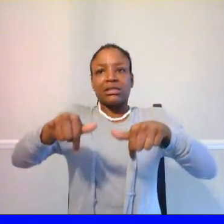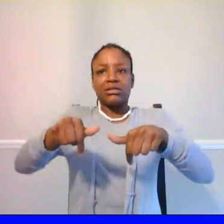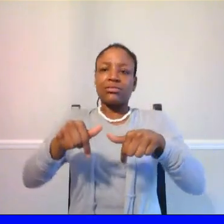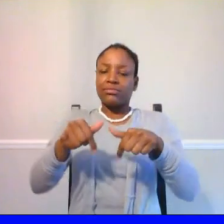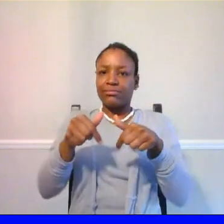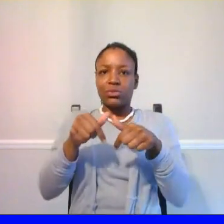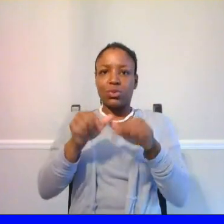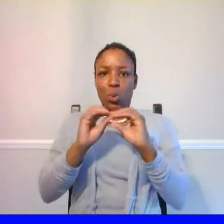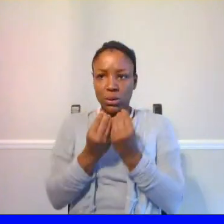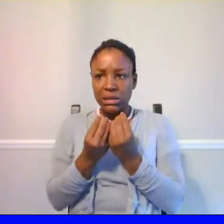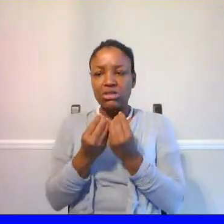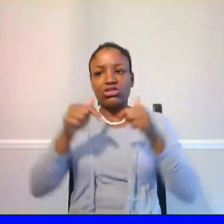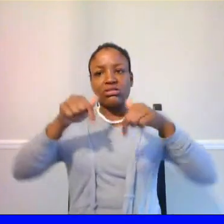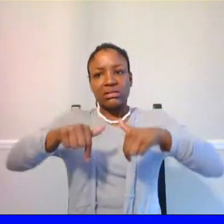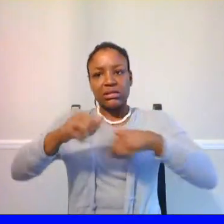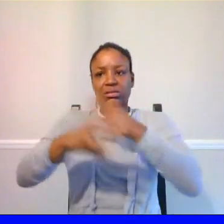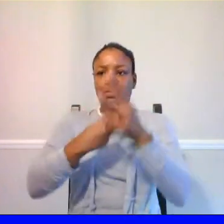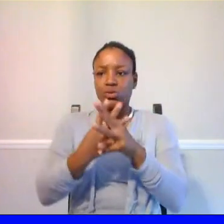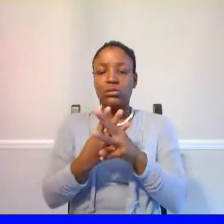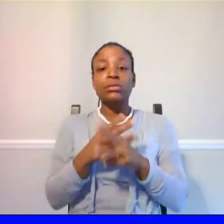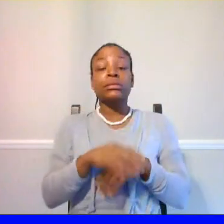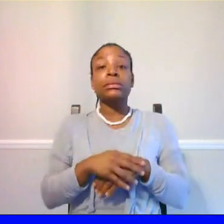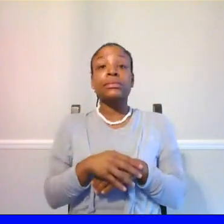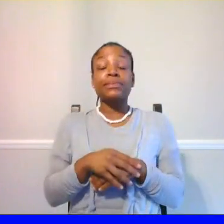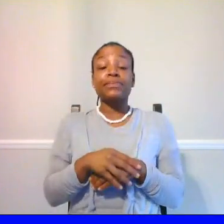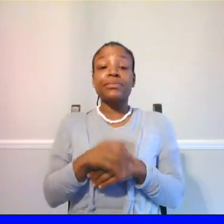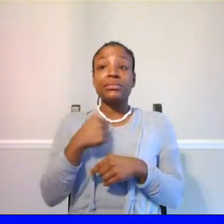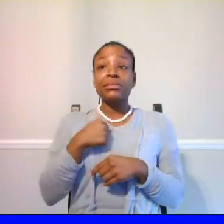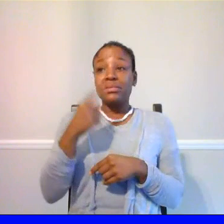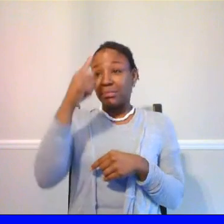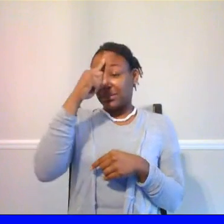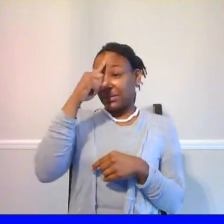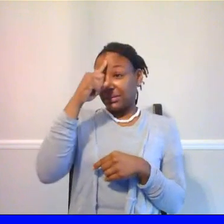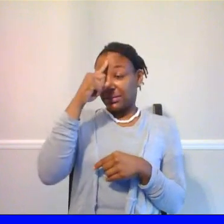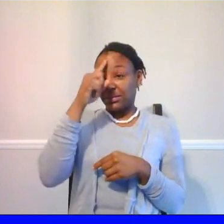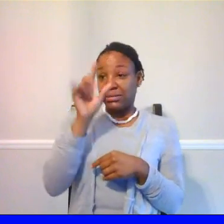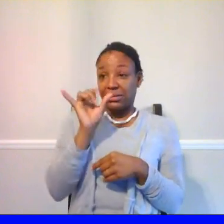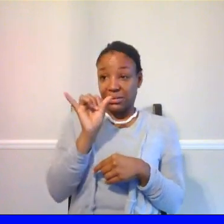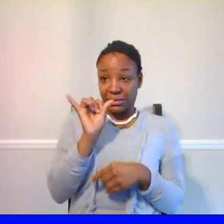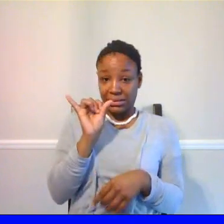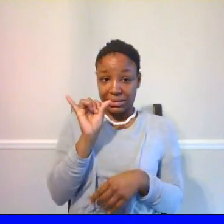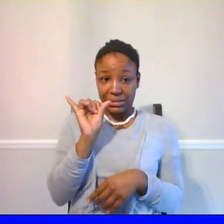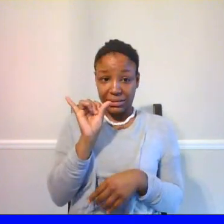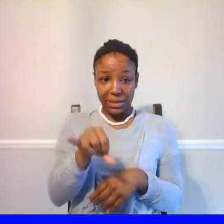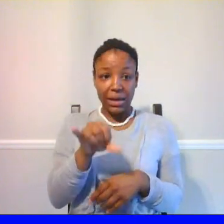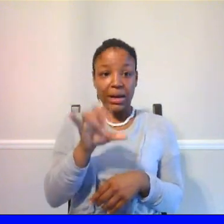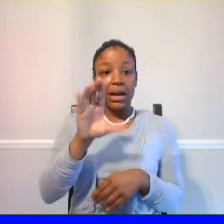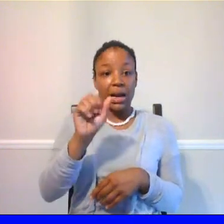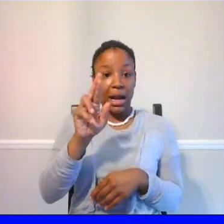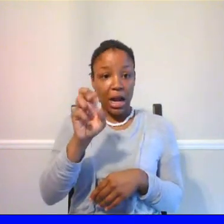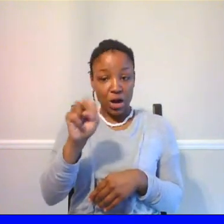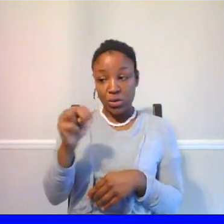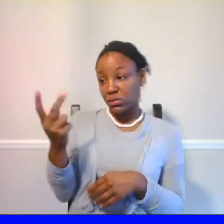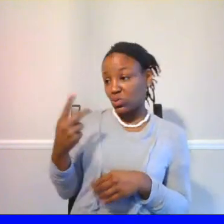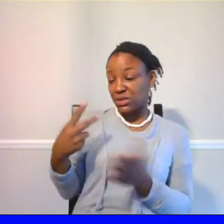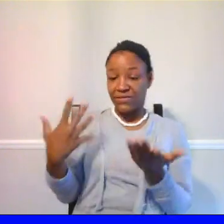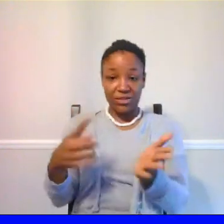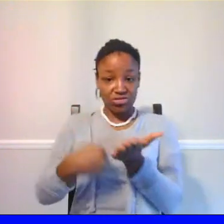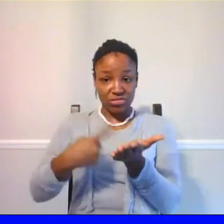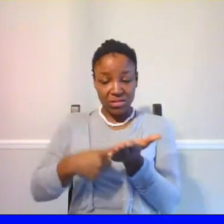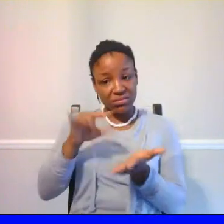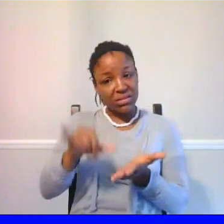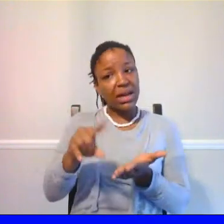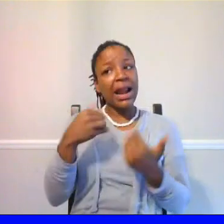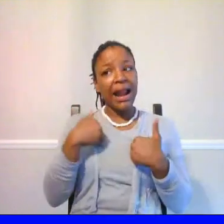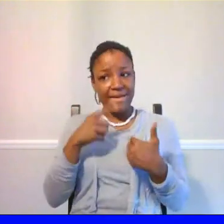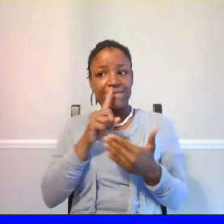And I think, and I'm just gonna wrap with this part, is that I think that came to, and I think Karen, you and I might have discussed this, where there was an